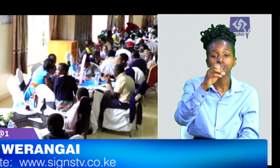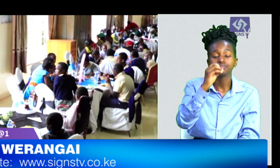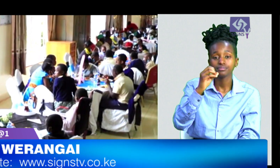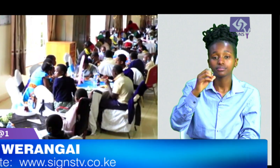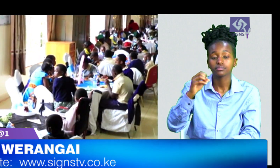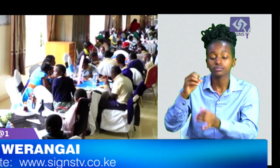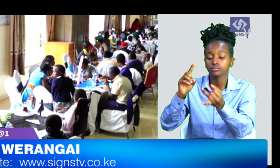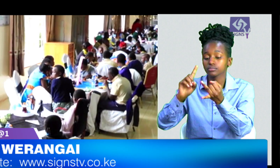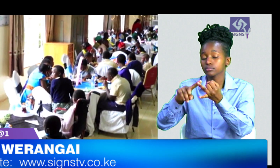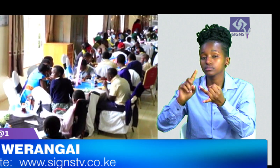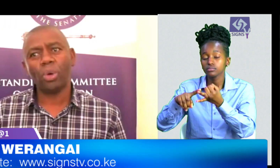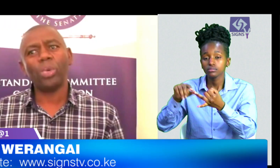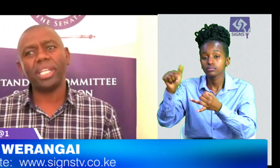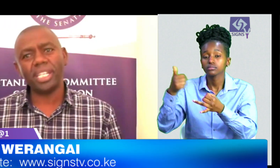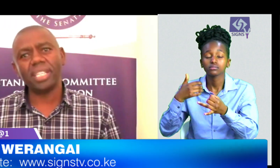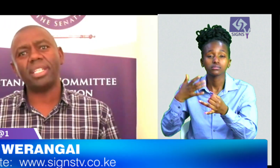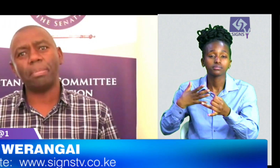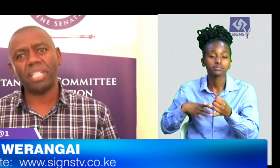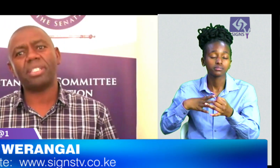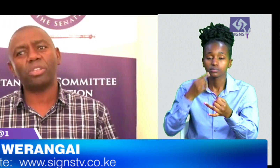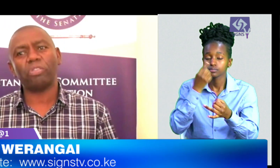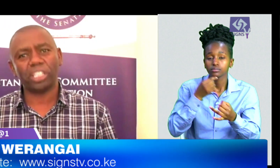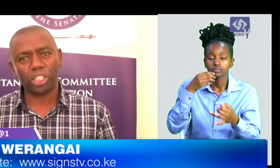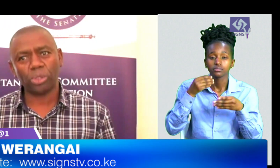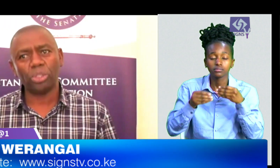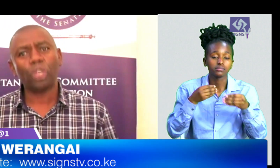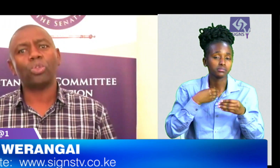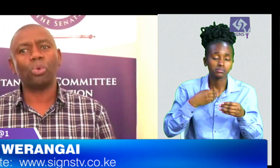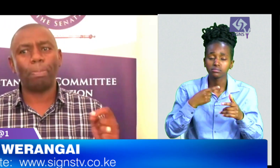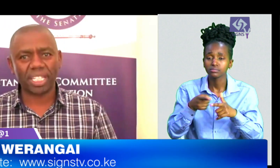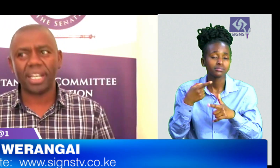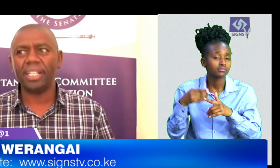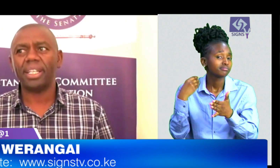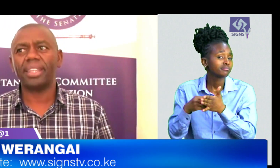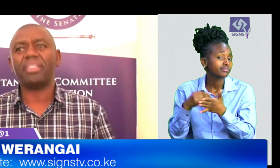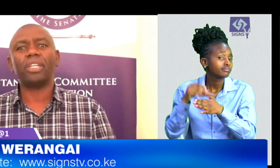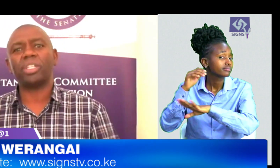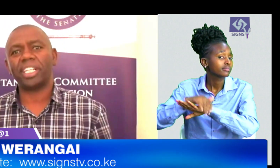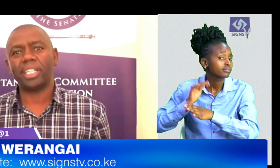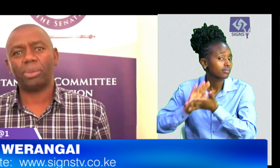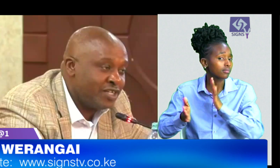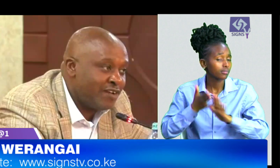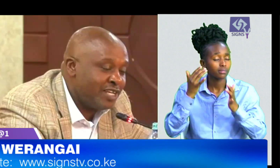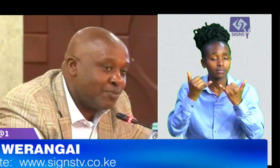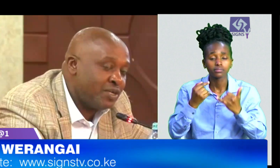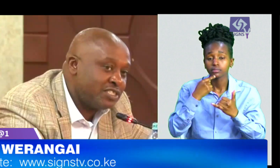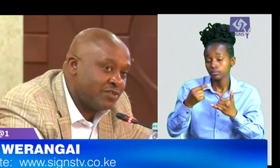these needy students. We need the Ministry of Education to do better than they are doing right now. Don't have any policy